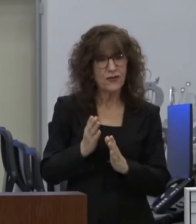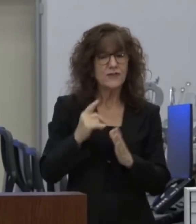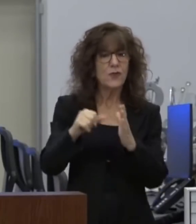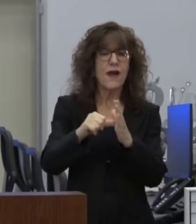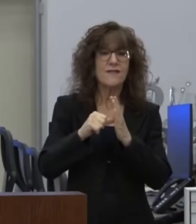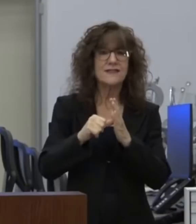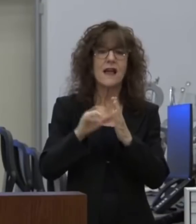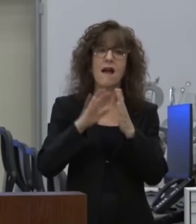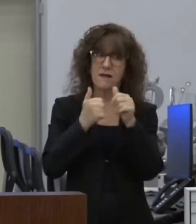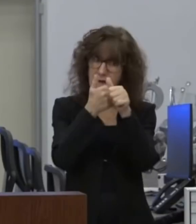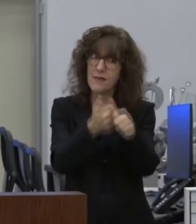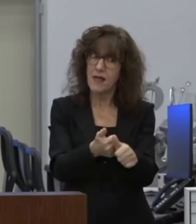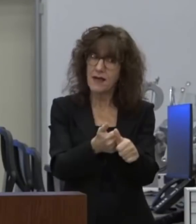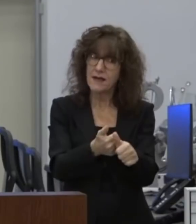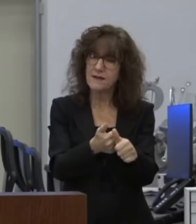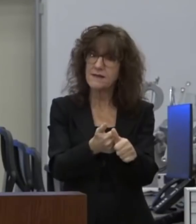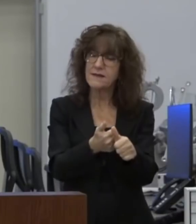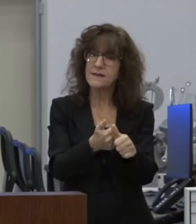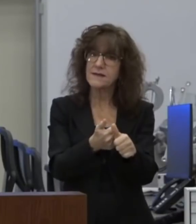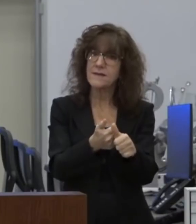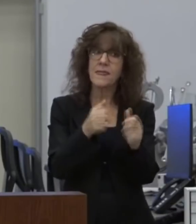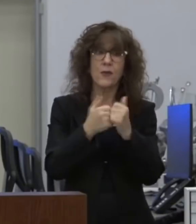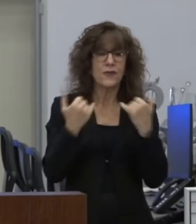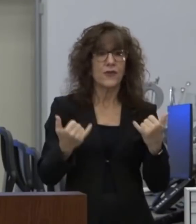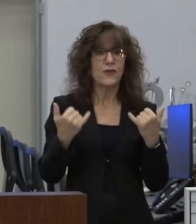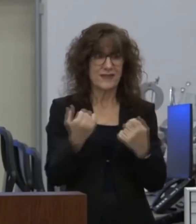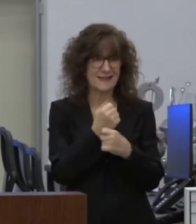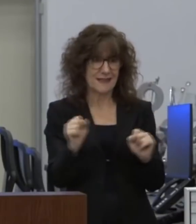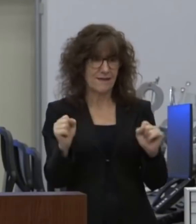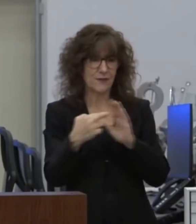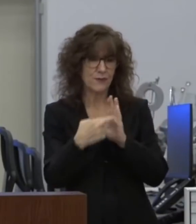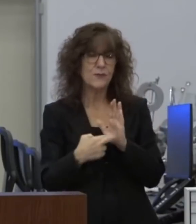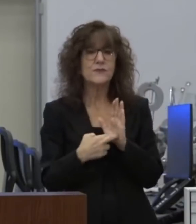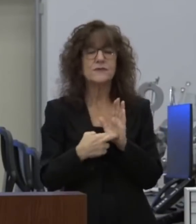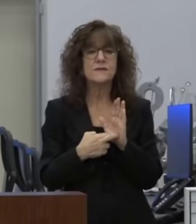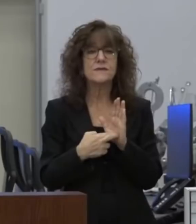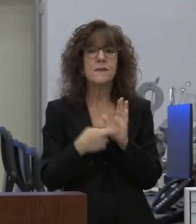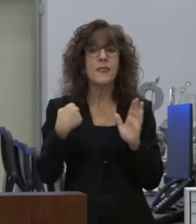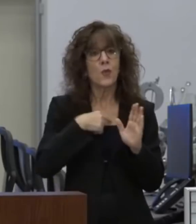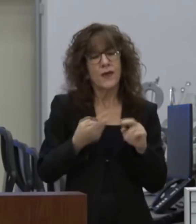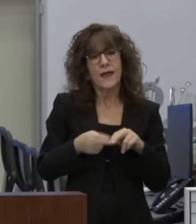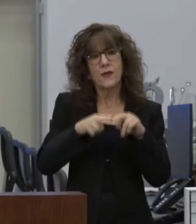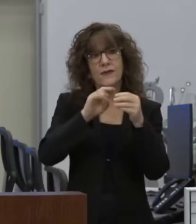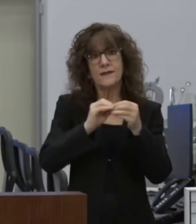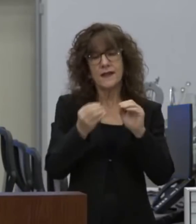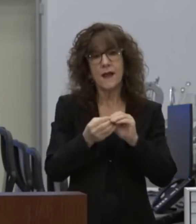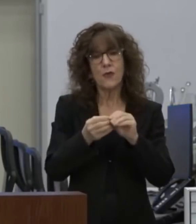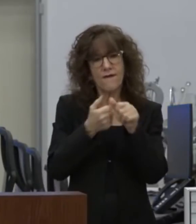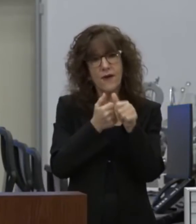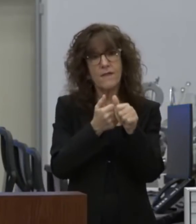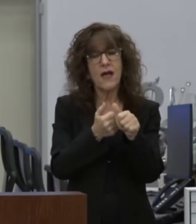on compliance with our existing safety measures. And in fact, we have increased the number of